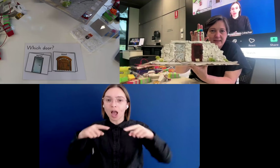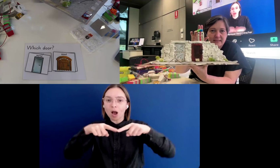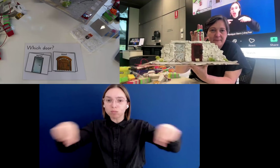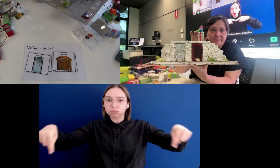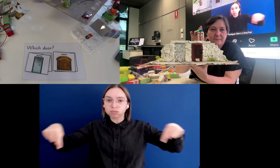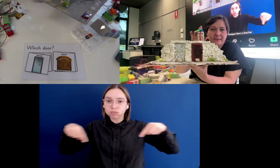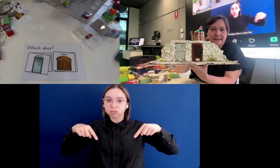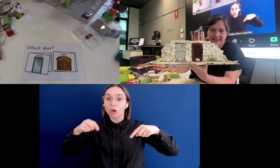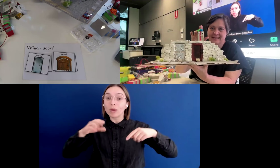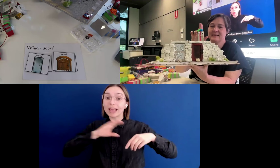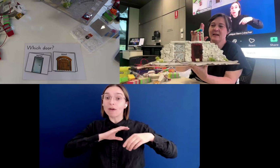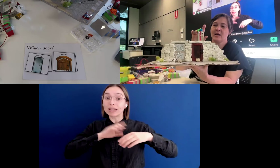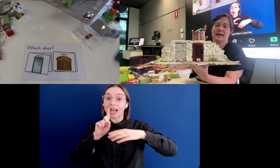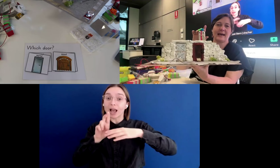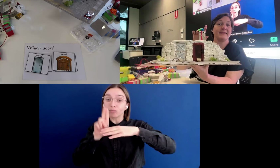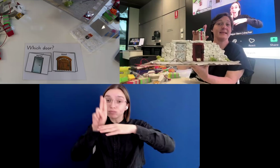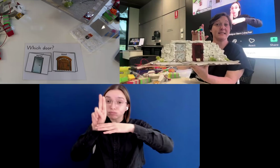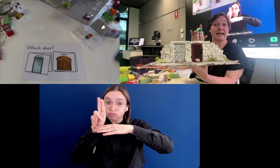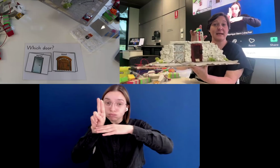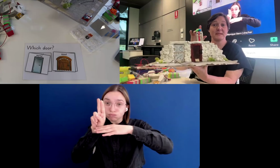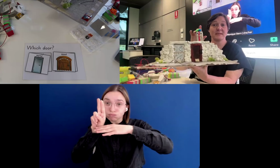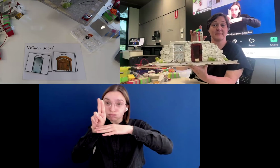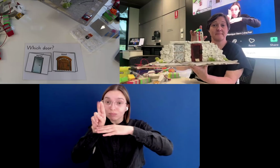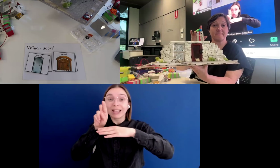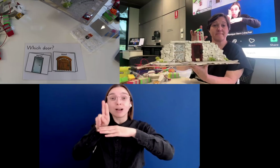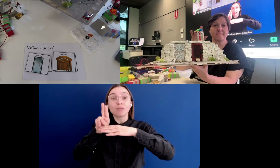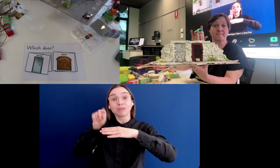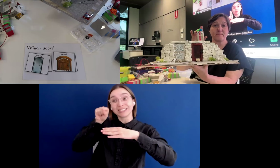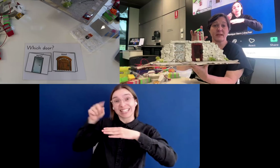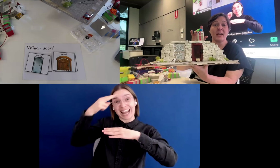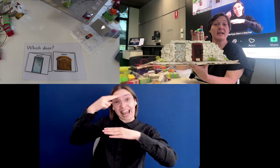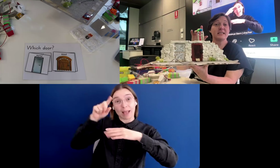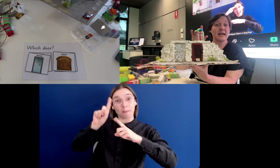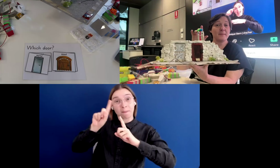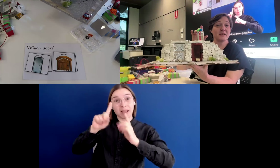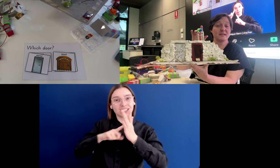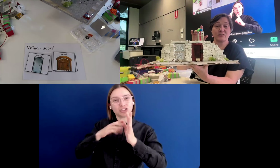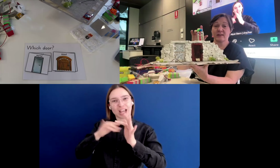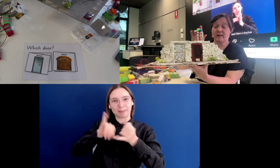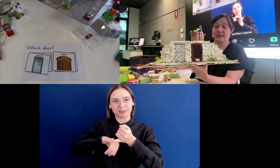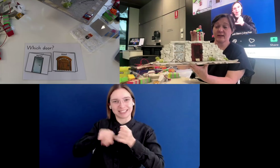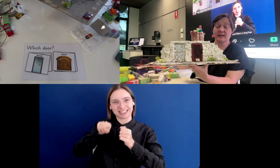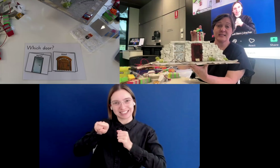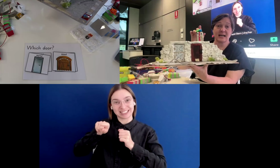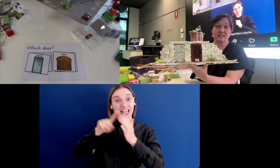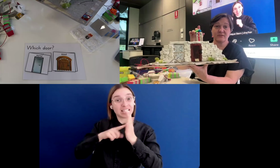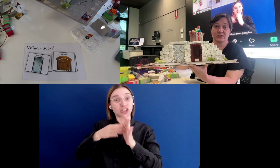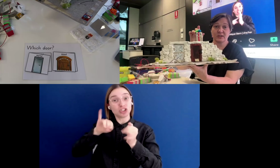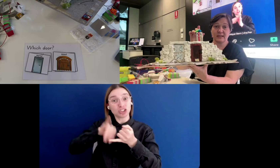you see my character? Excellent. Okay, this is James. James is going on a conductive